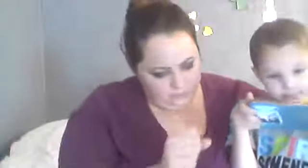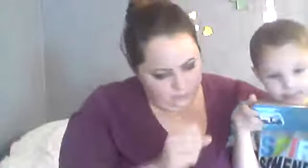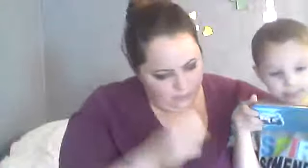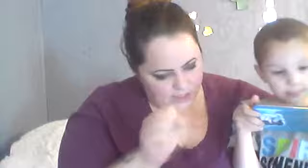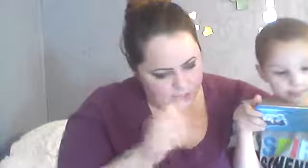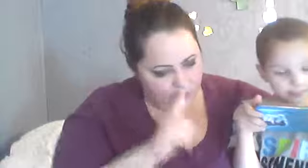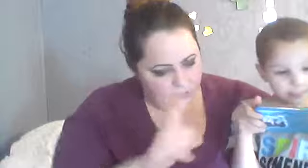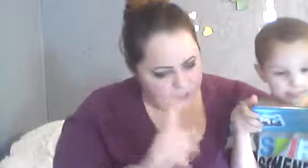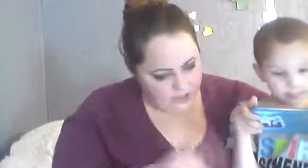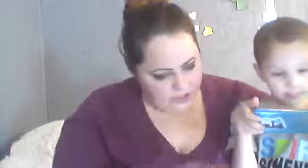I just want to make sure.